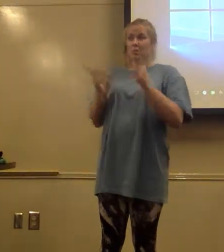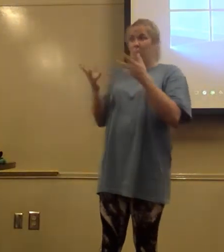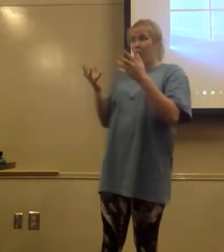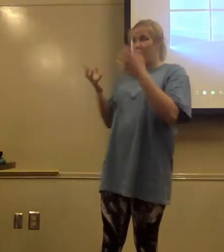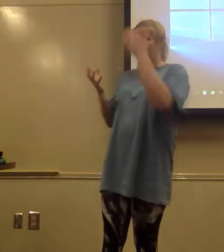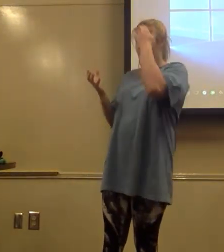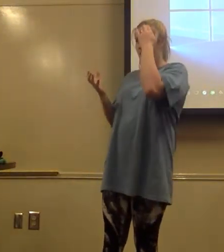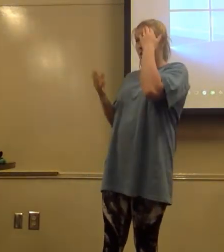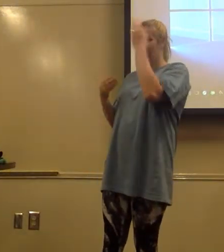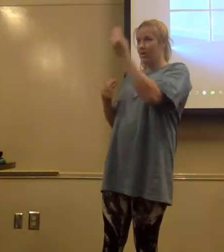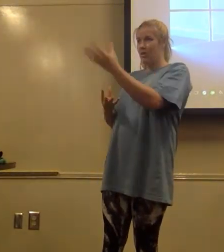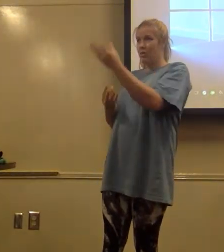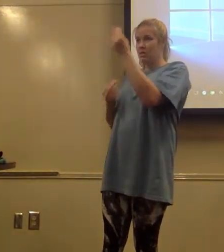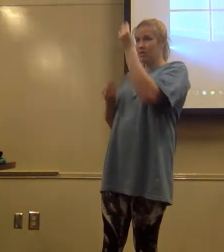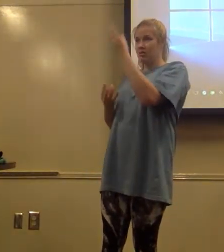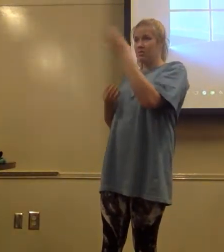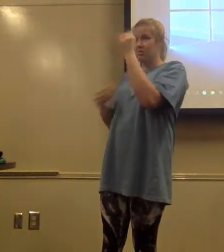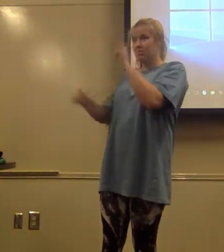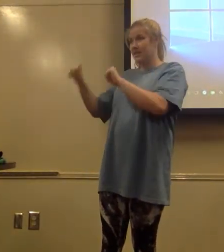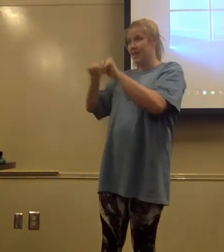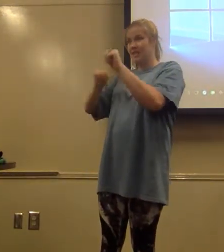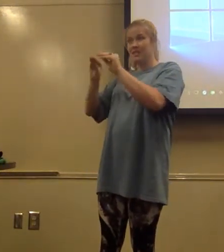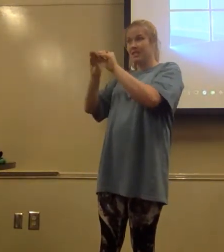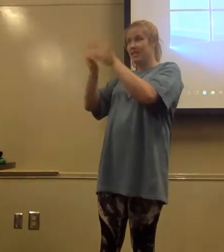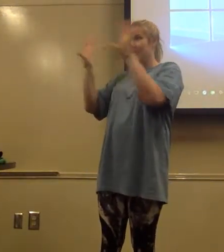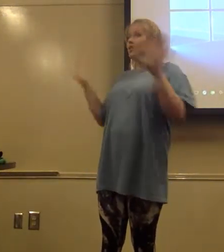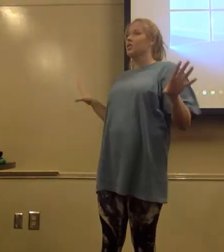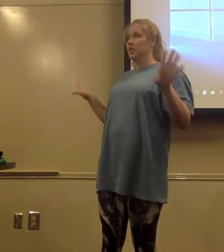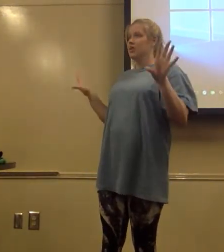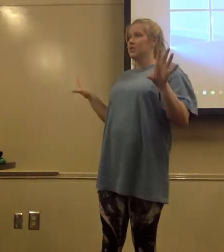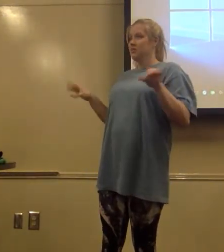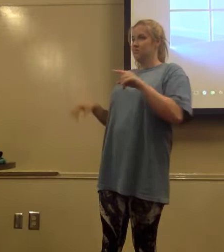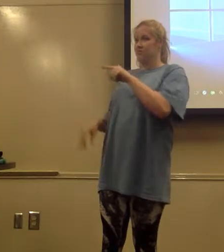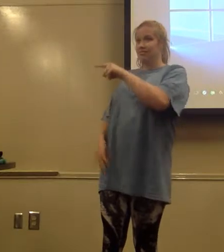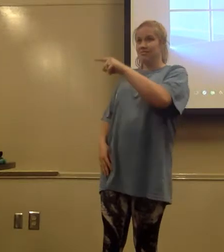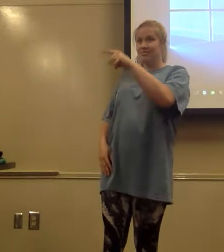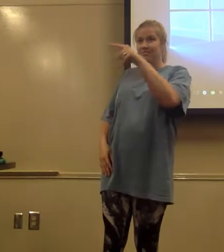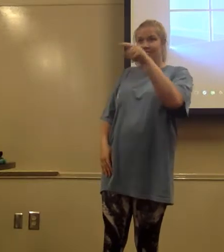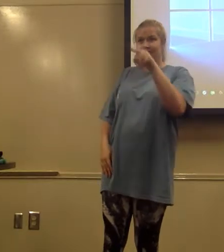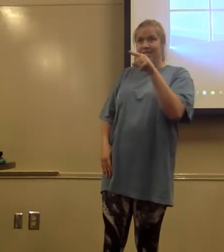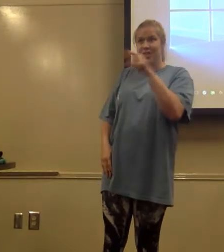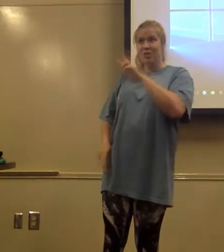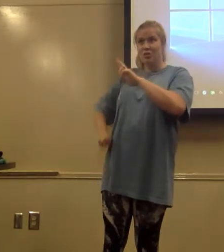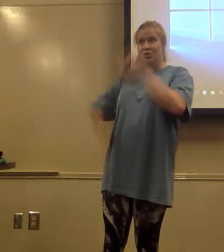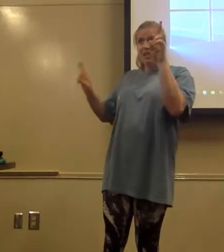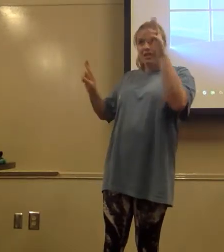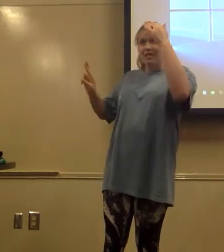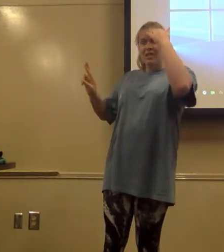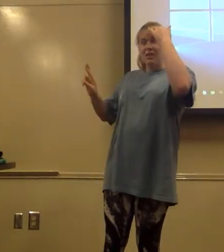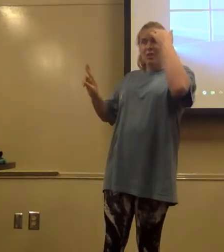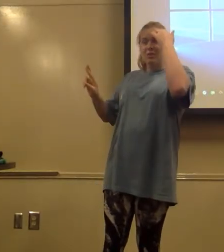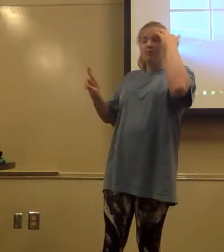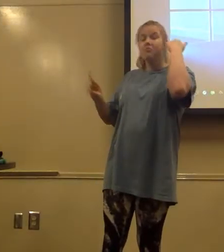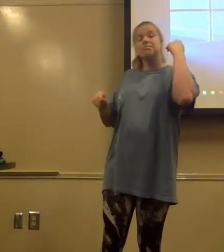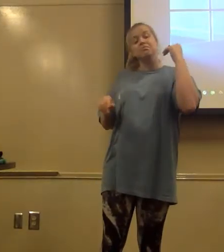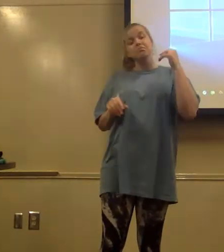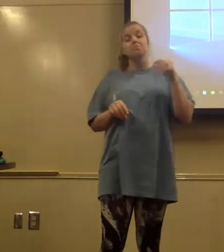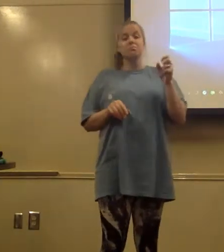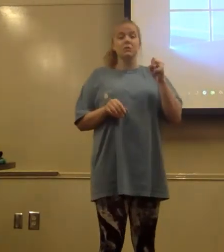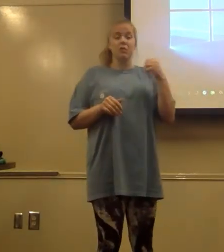about the science. The science is clearly there, but are people ready to take that on board? There are people ready. Not everybody's ready. Look, there